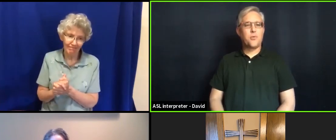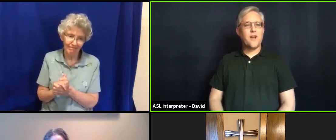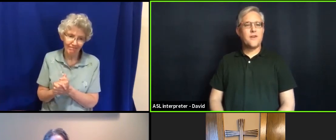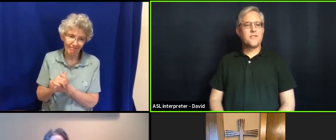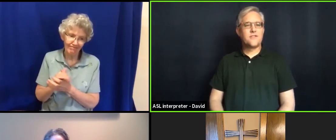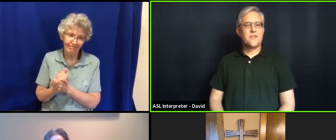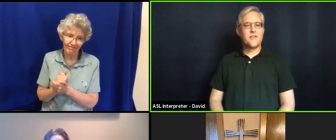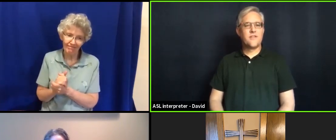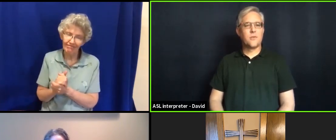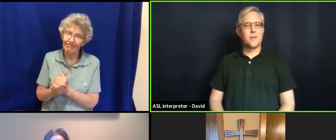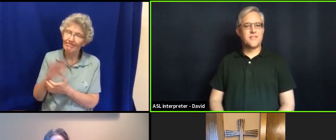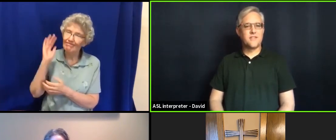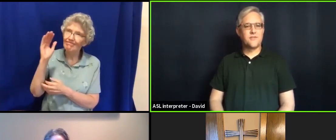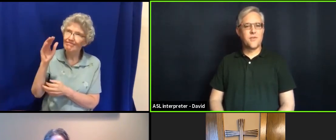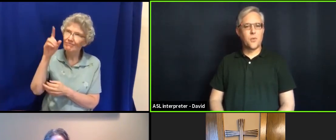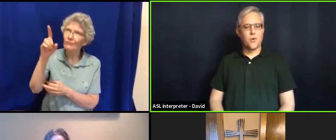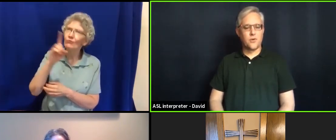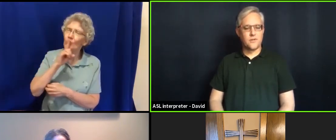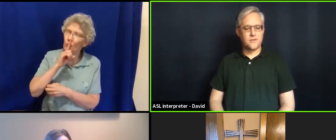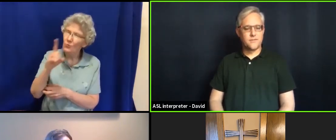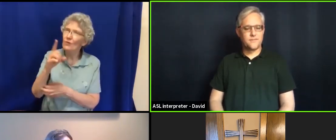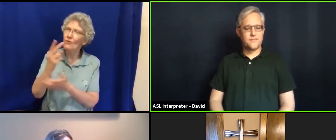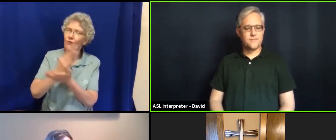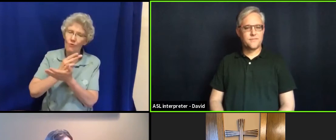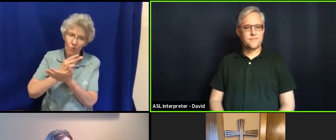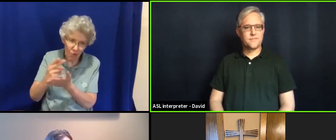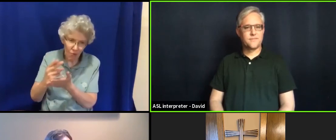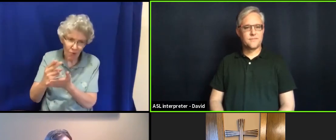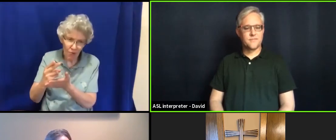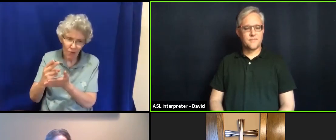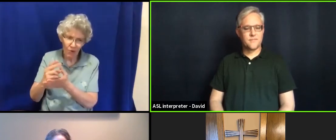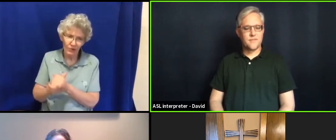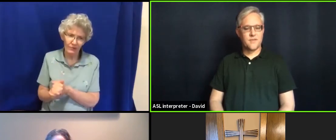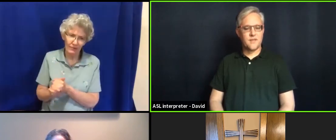In our prayers for blessings for the world,